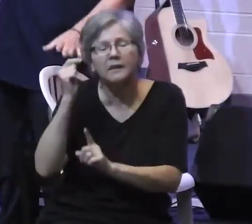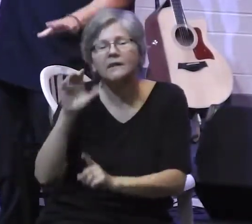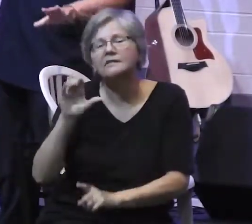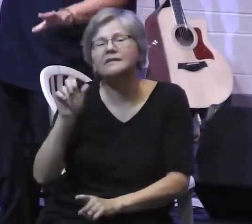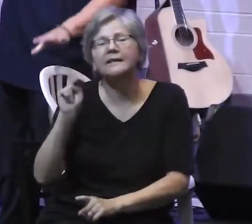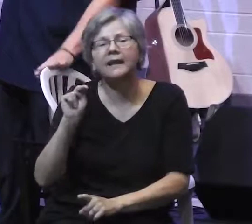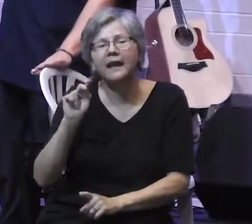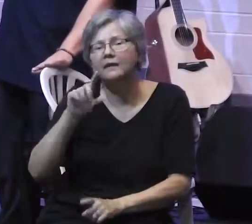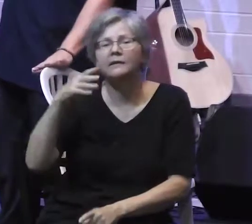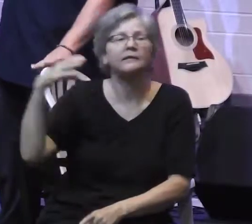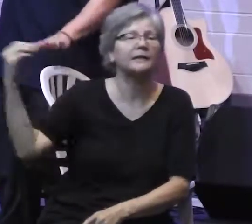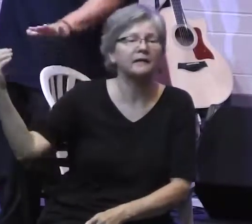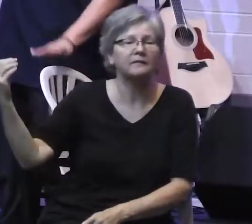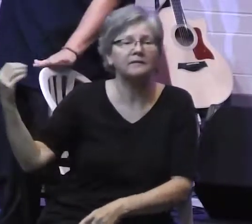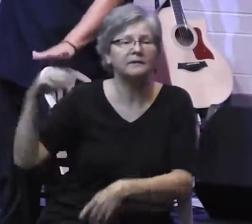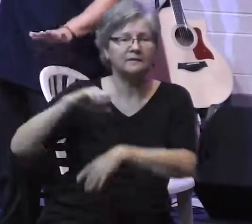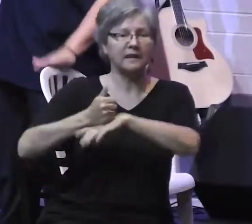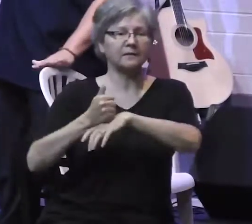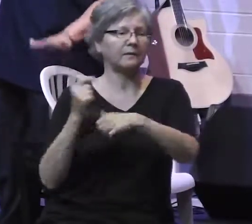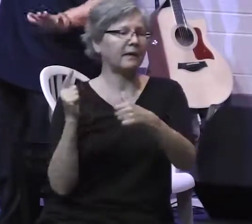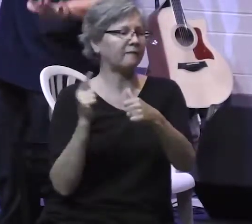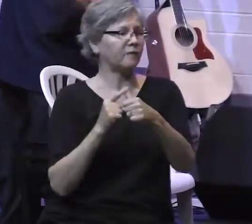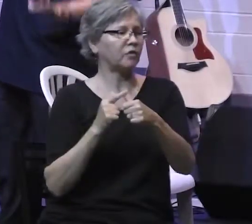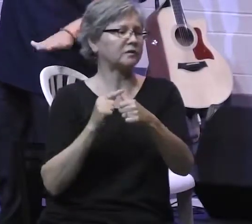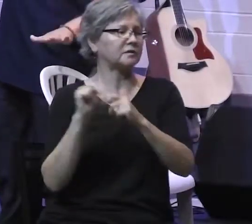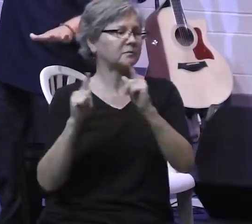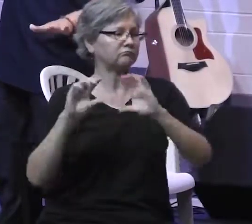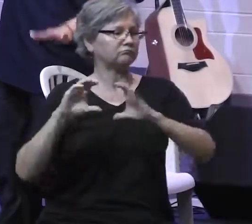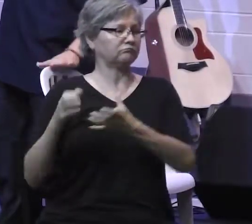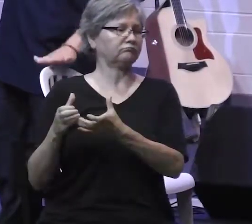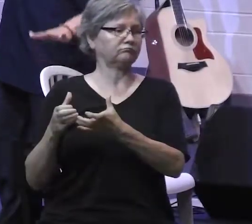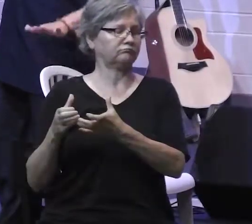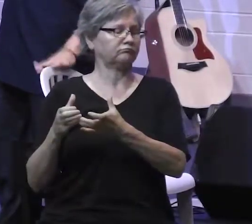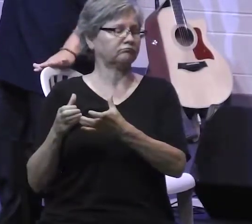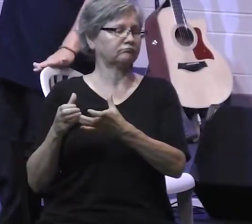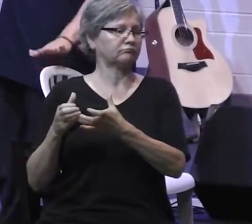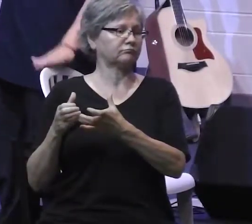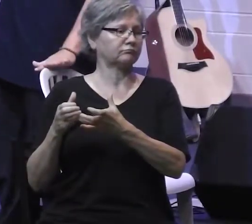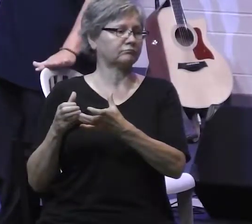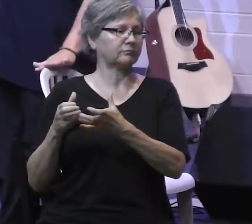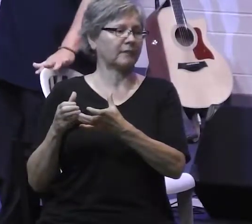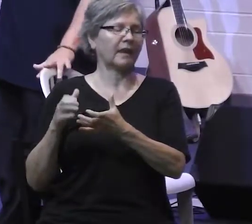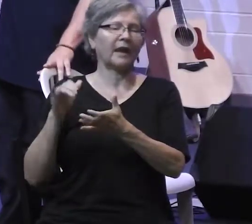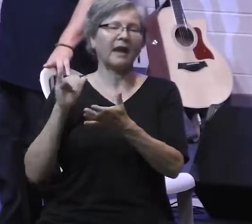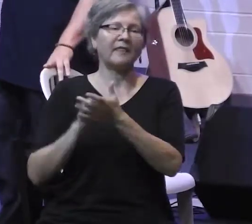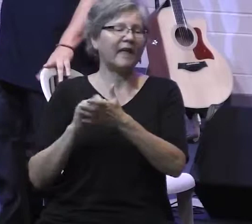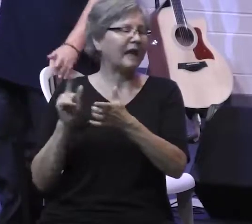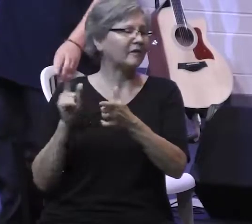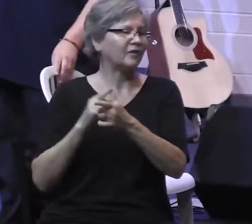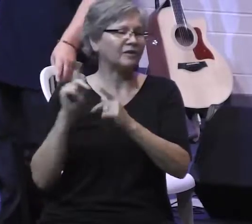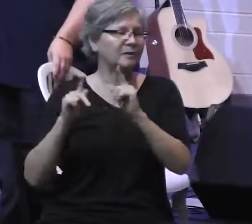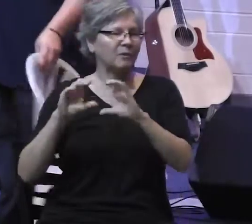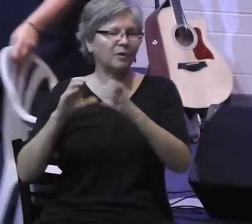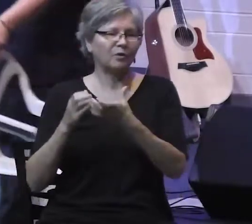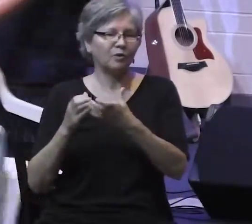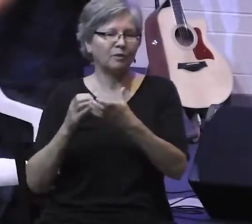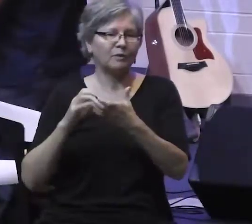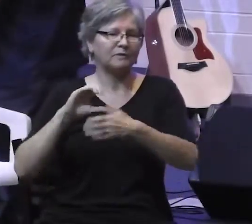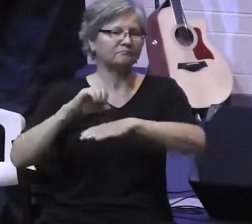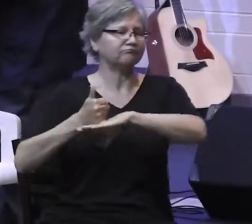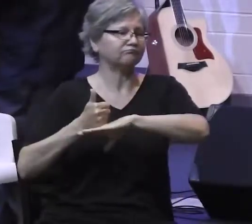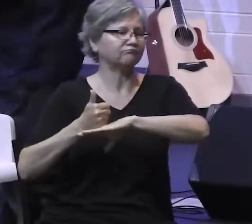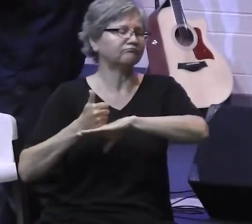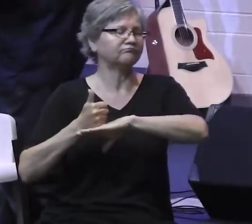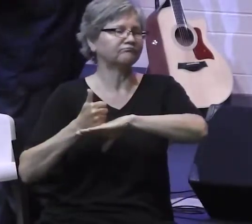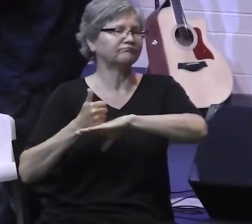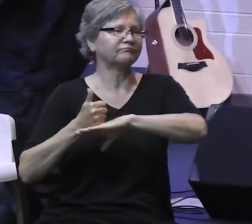first civilization. And the first civilization is built on death and murder. Isn't that interesting? A